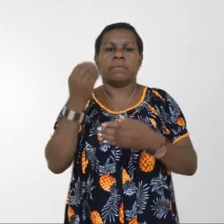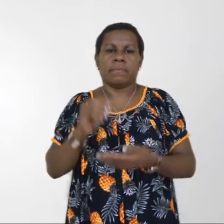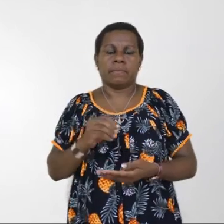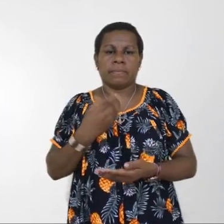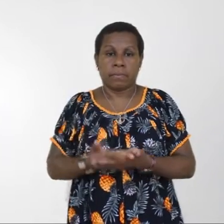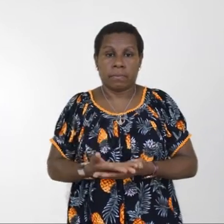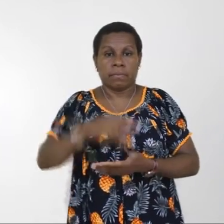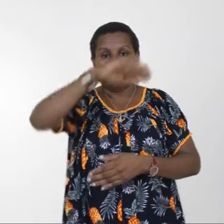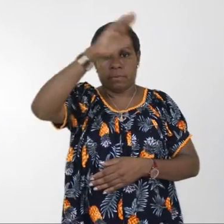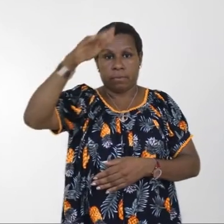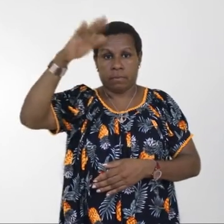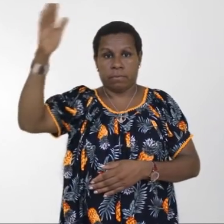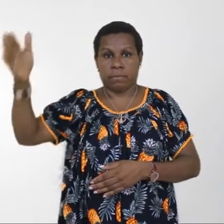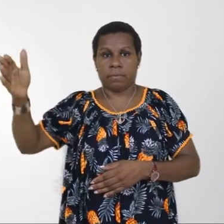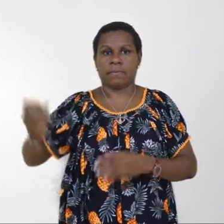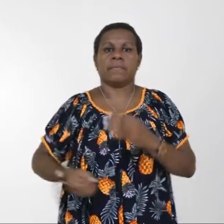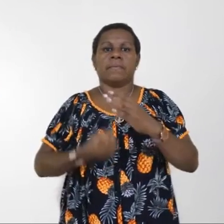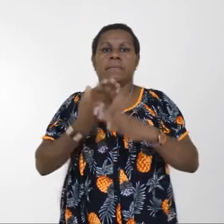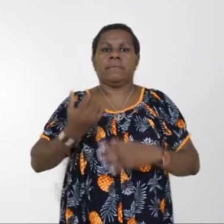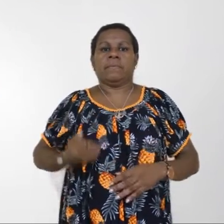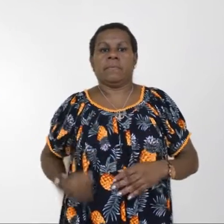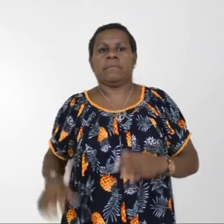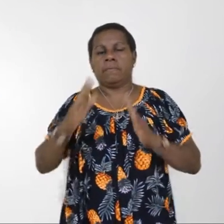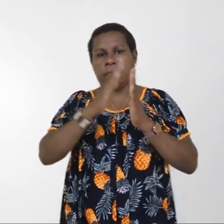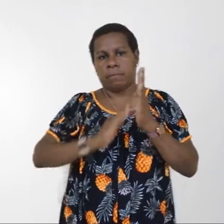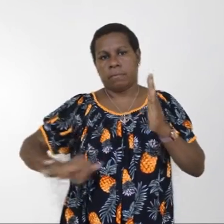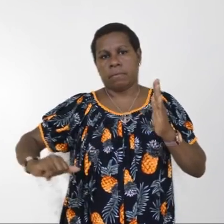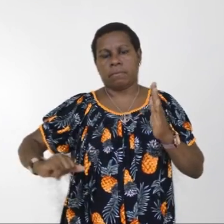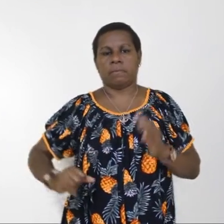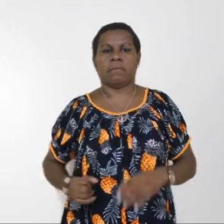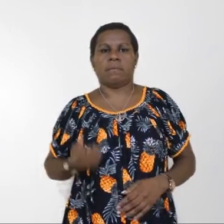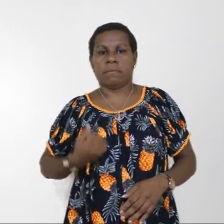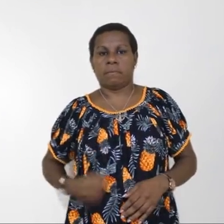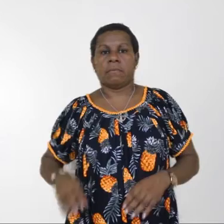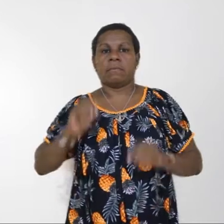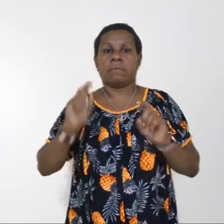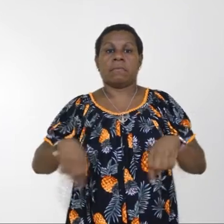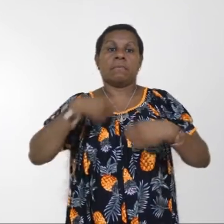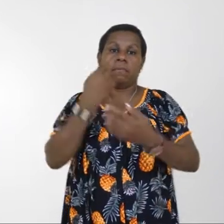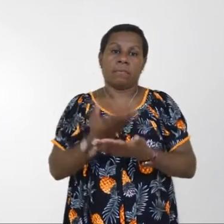hub, display it can come up in Lenslide. Ground where it stop on top long old mountain hub, it